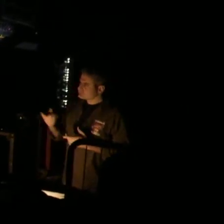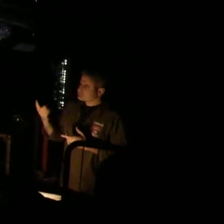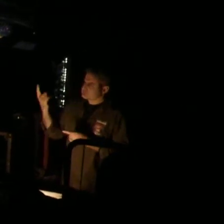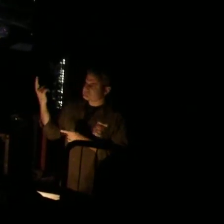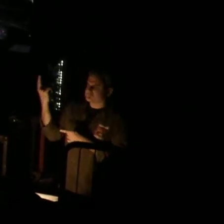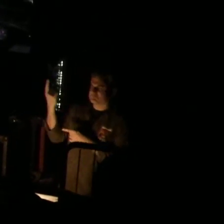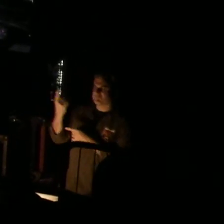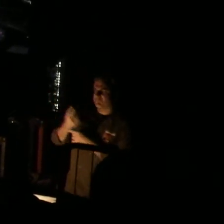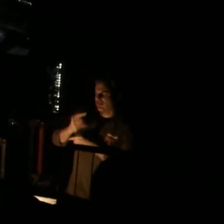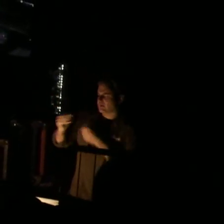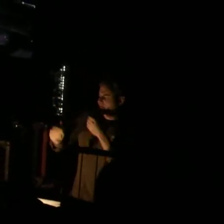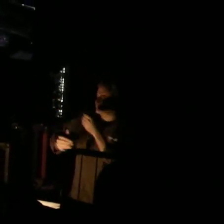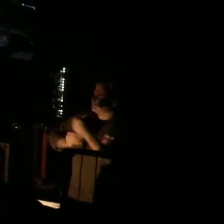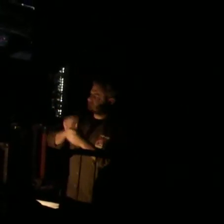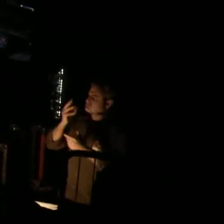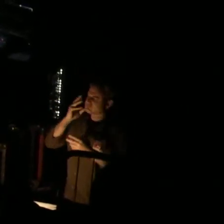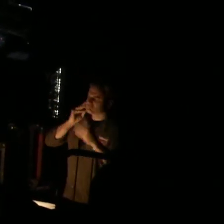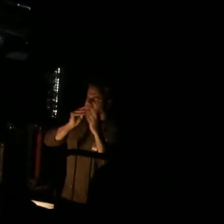smile